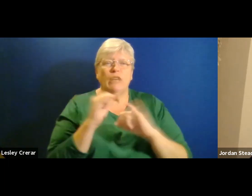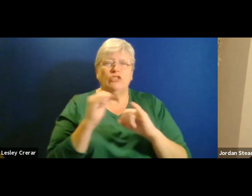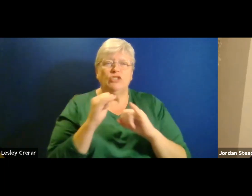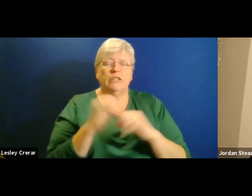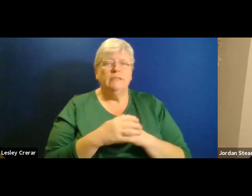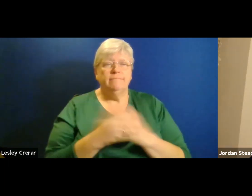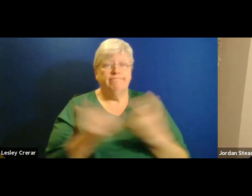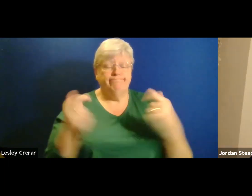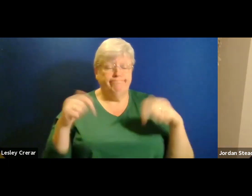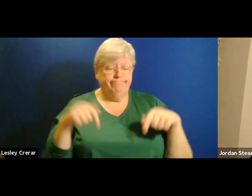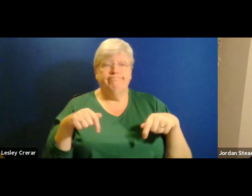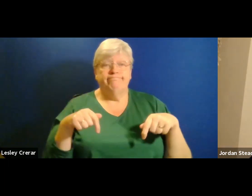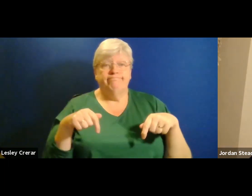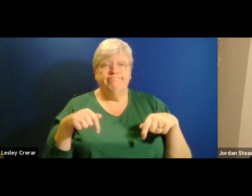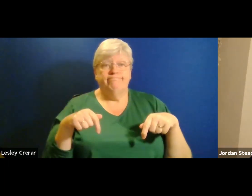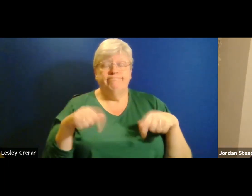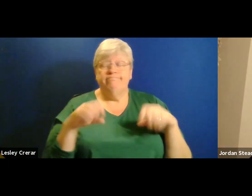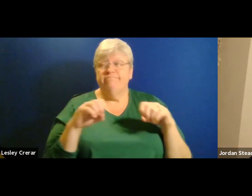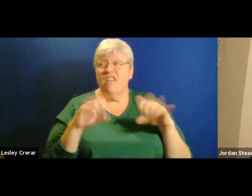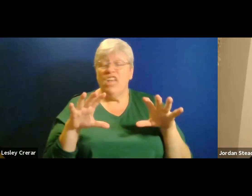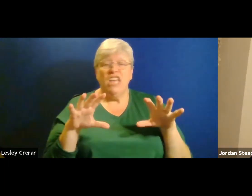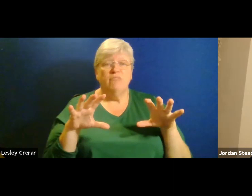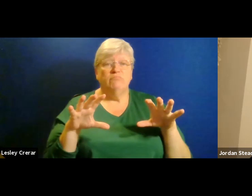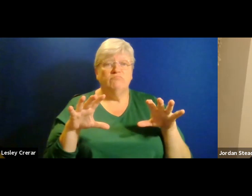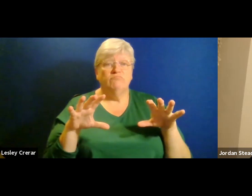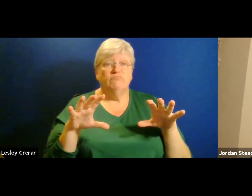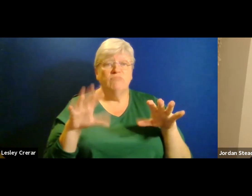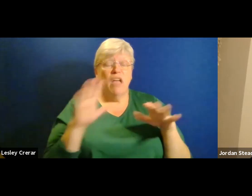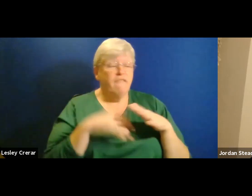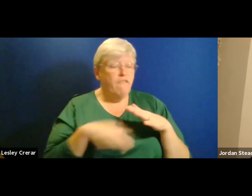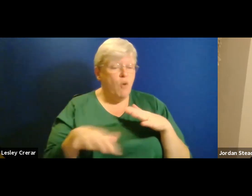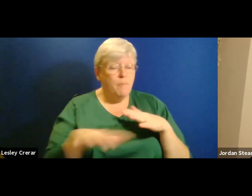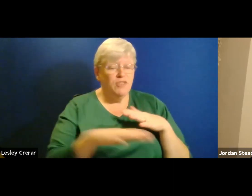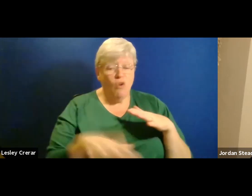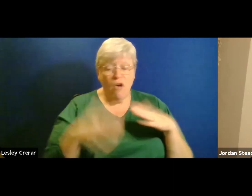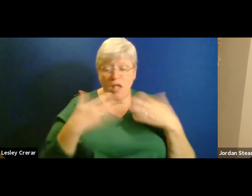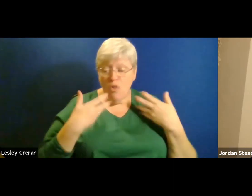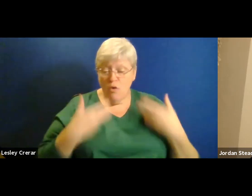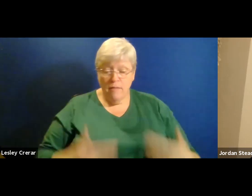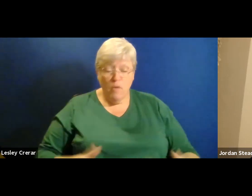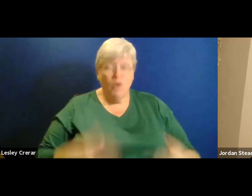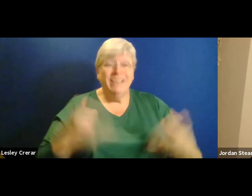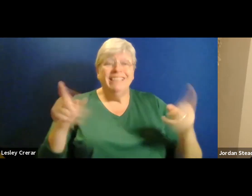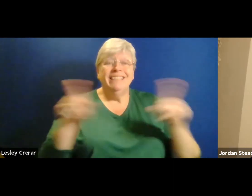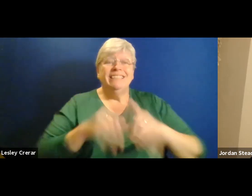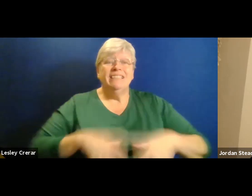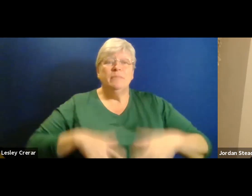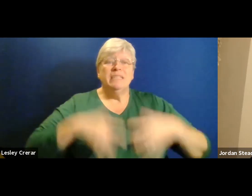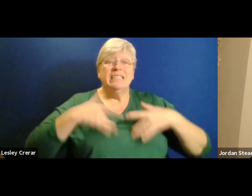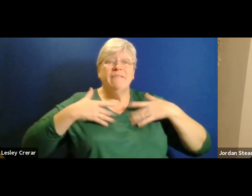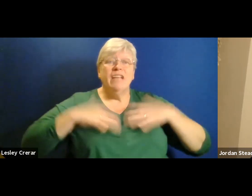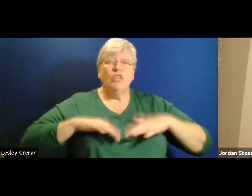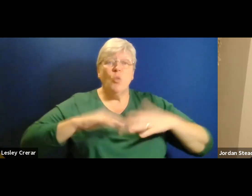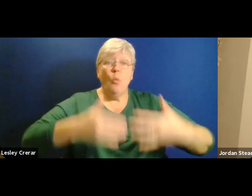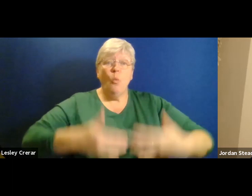Here I am, that famed gravekeeper. From the soil I closed a body, the sameness felt from the womb, divided into